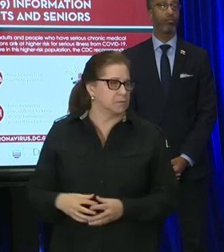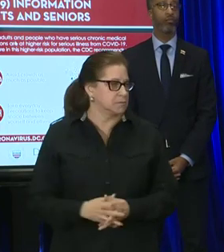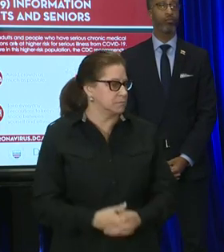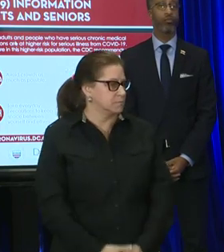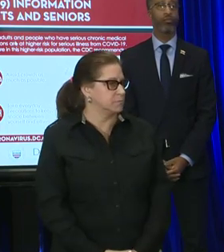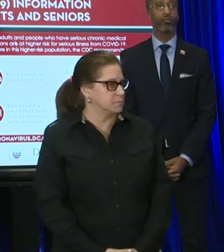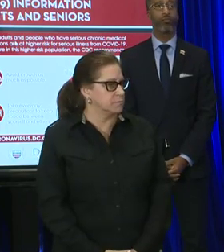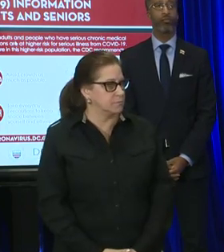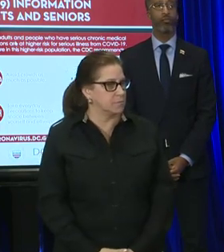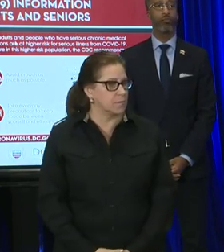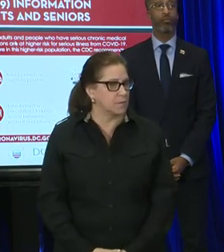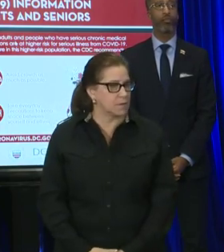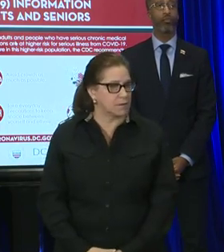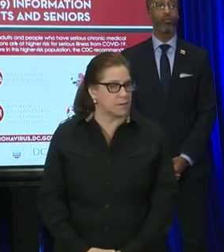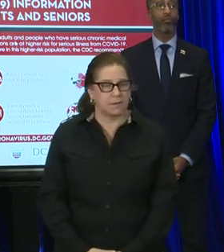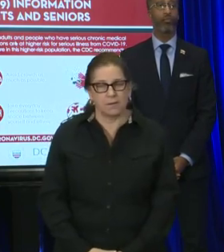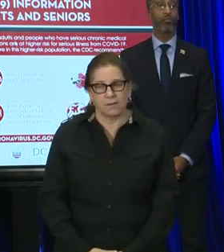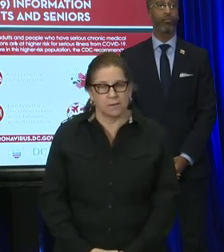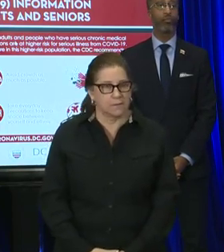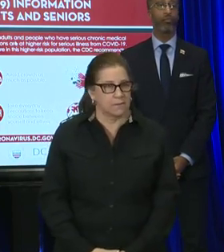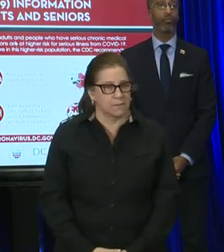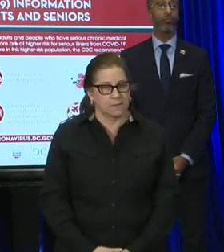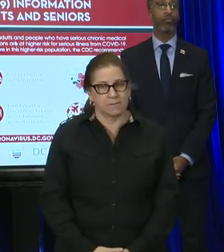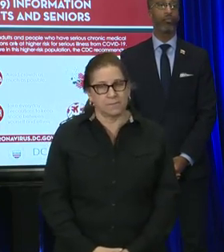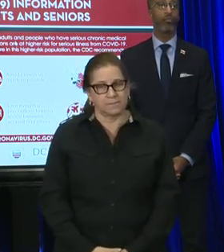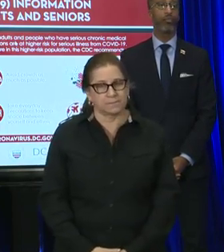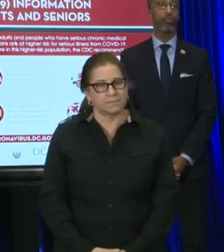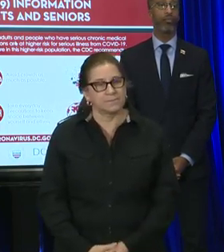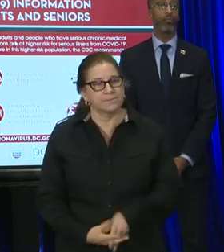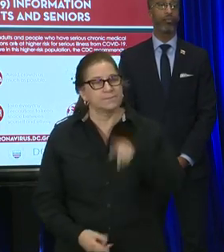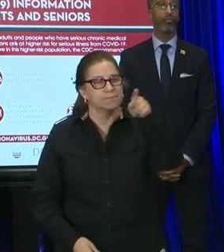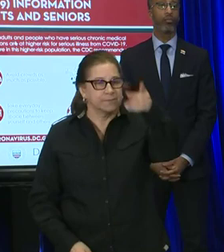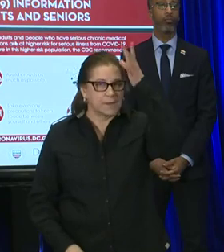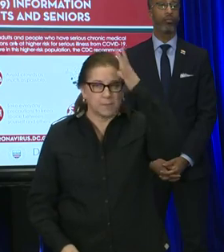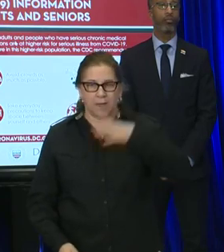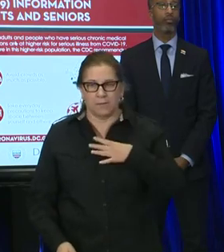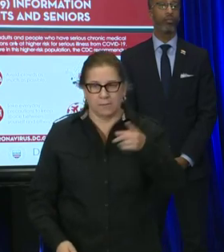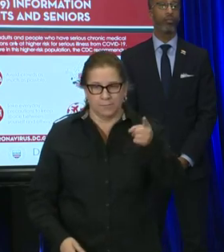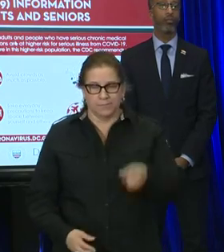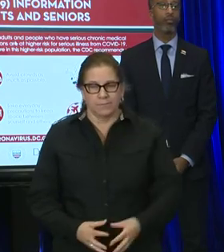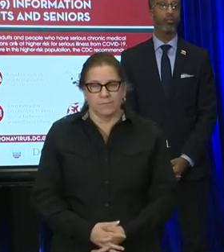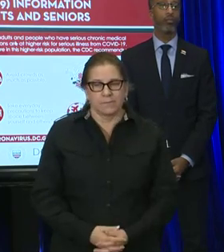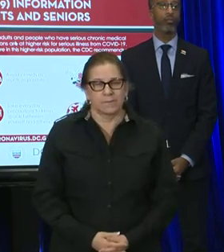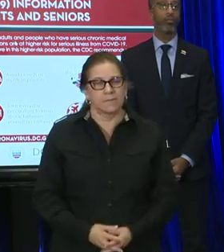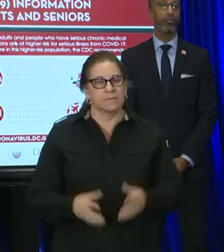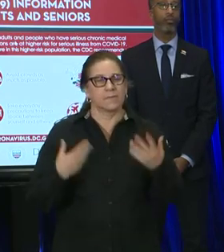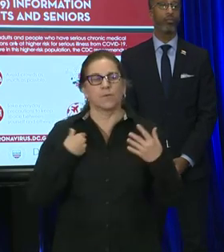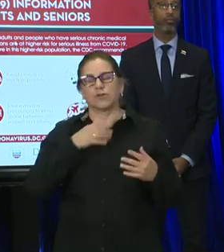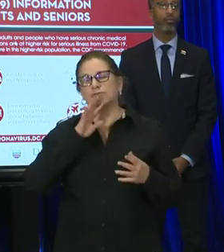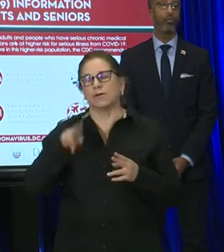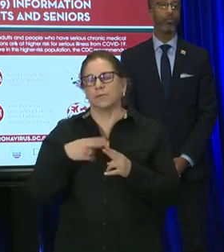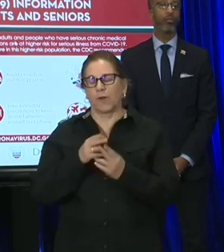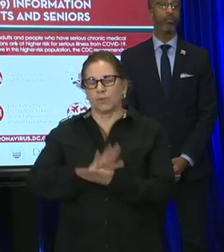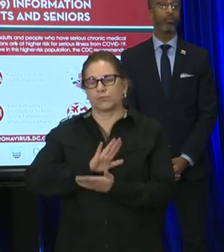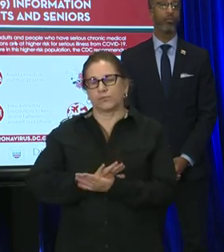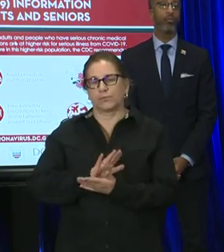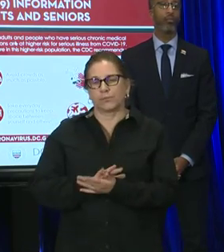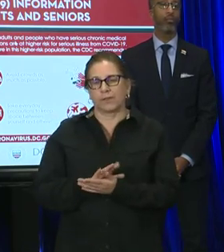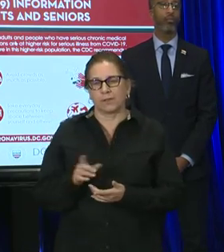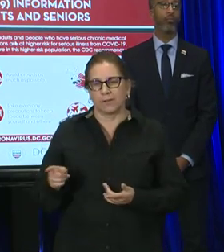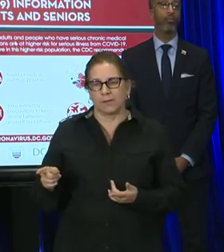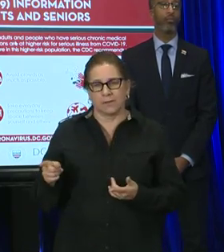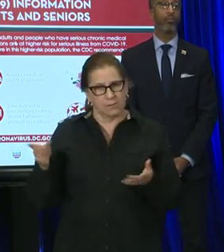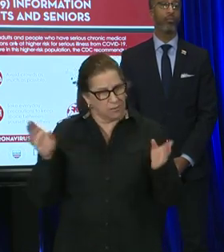Yes. Yeah, Mayor. Just kind of curious, in terms of the schools, I mean, can you give us a sense as to how you came to the decision to extend the closure of